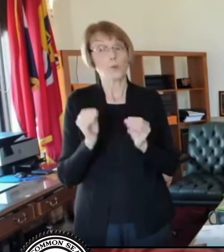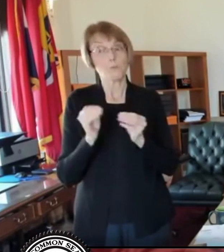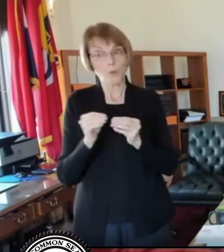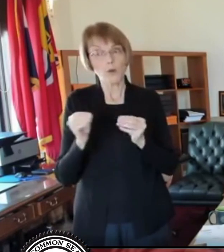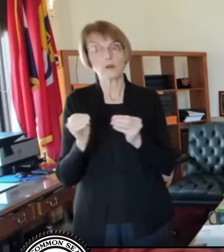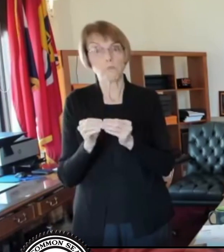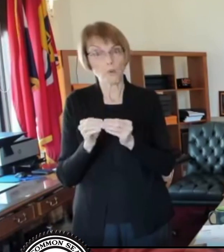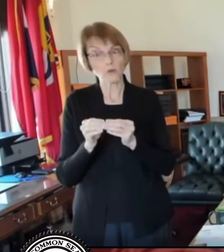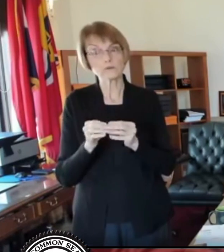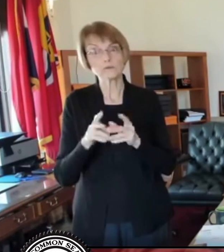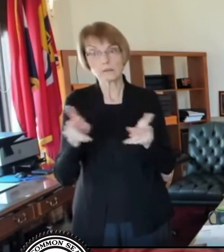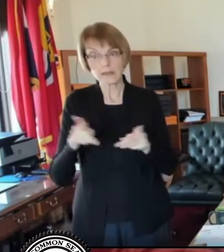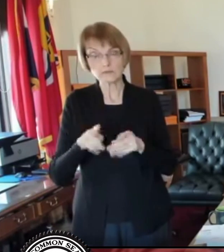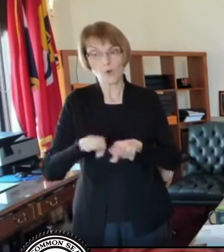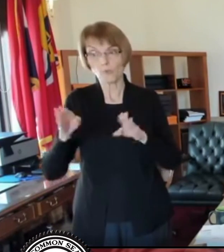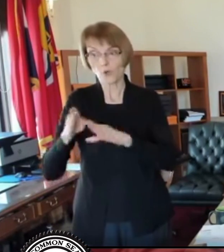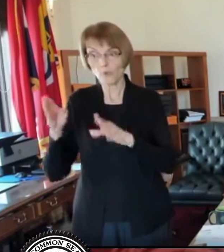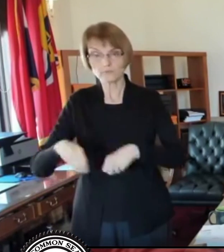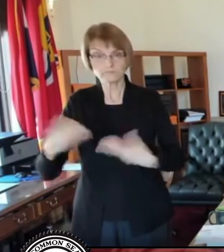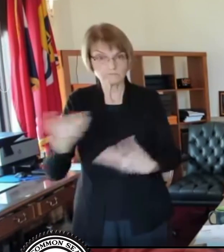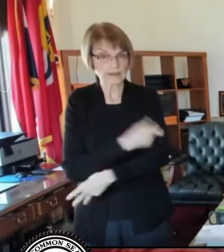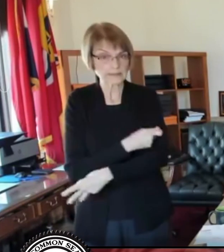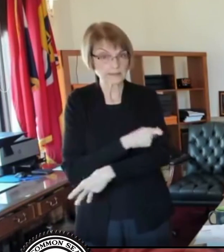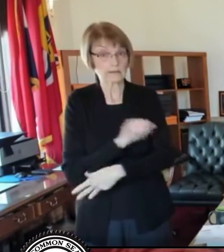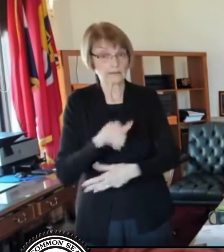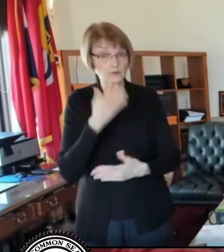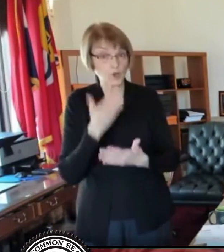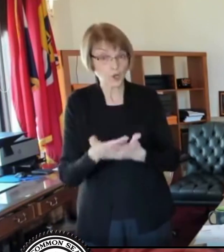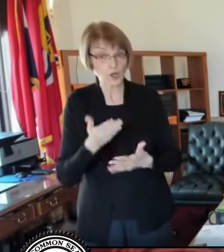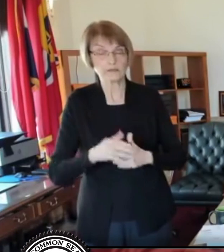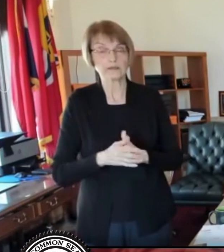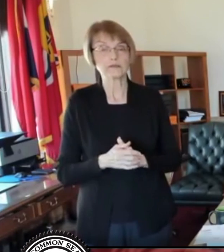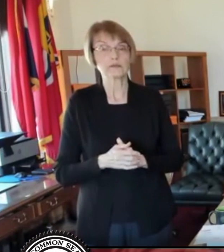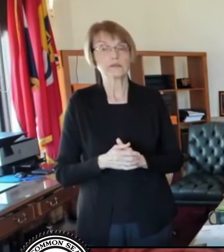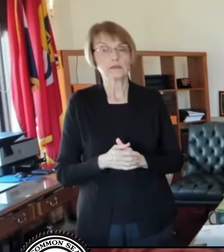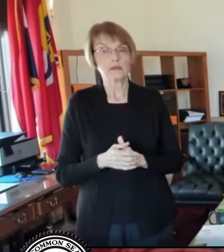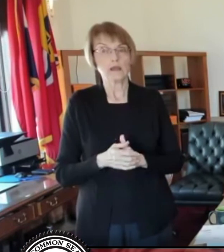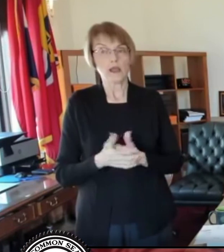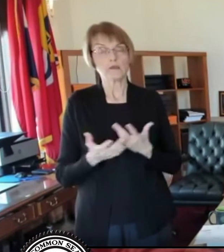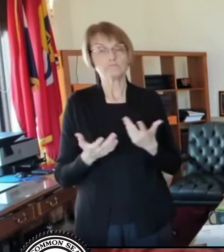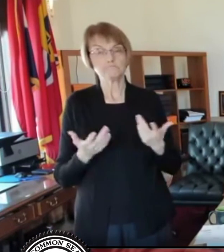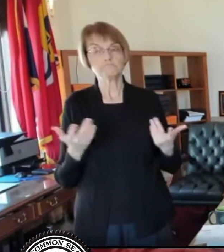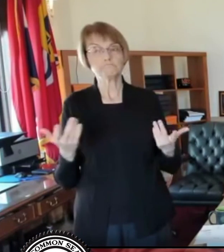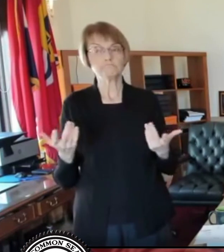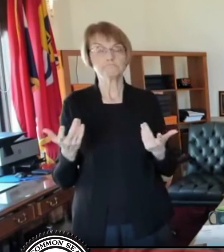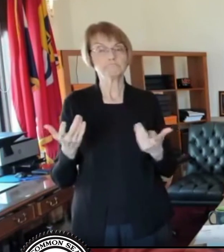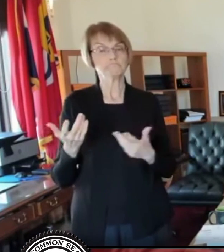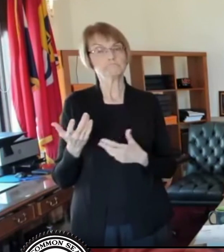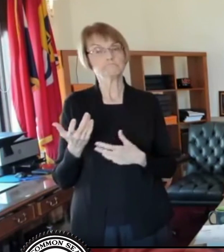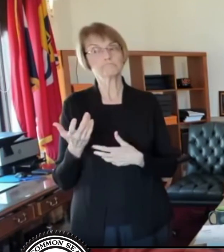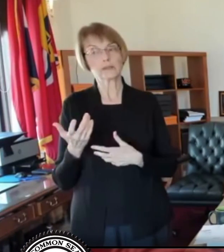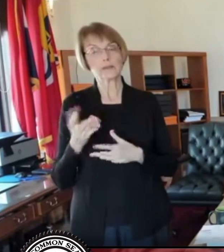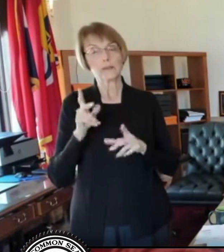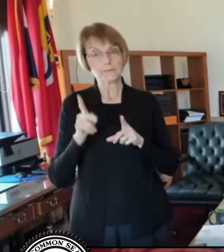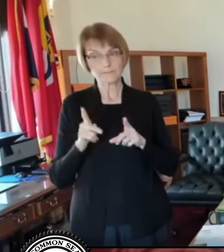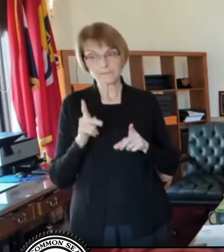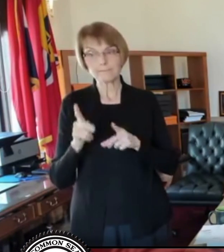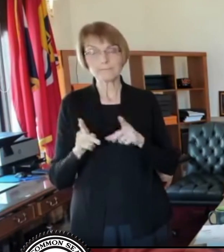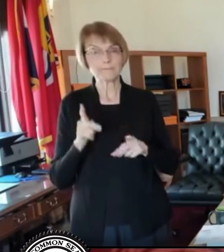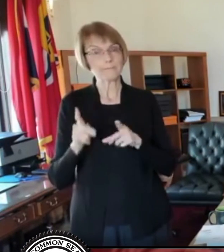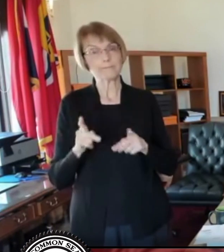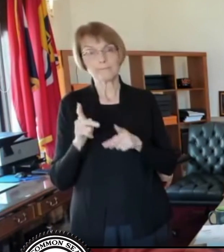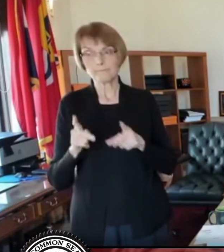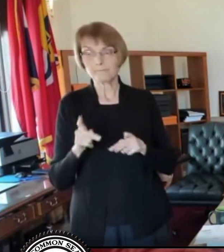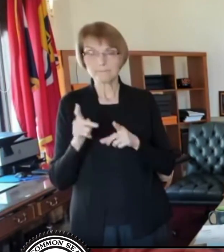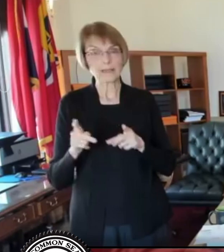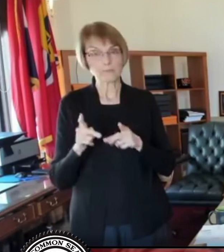vaccine, which is good. And we are hearing from folks that are beginning to get a lot of